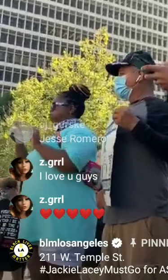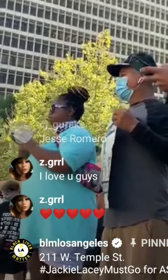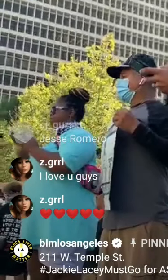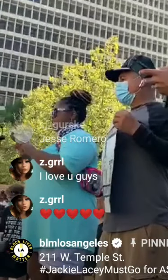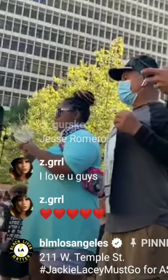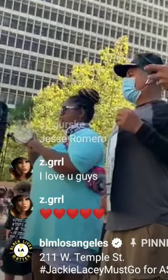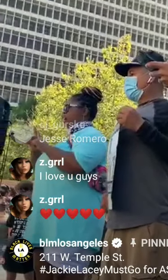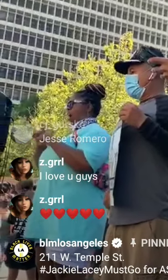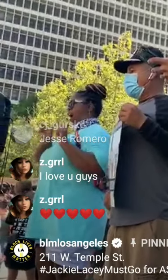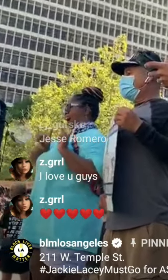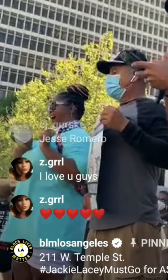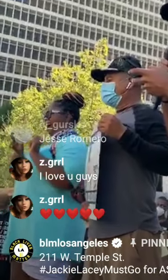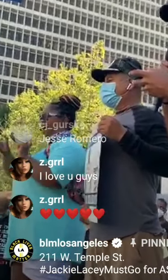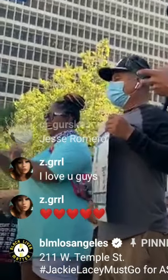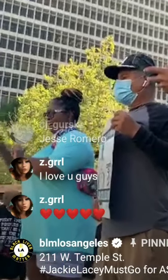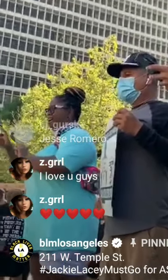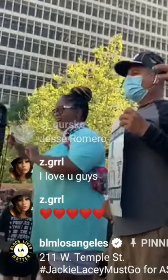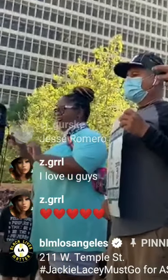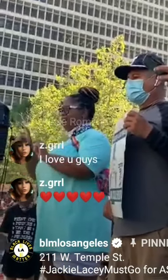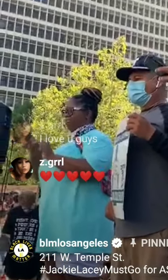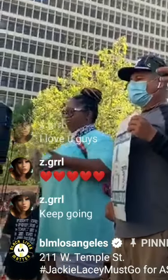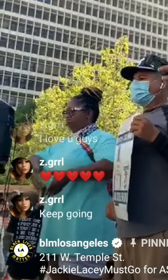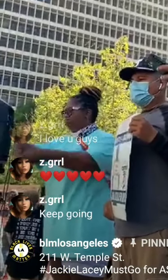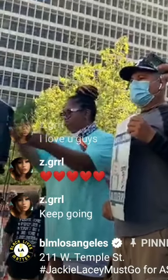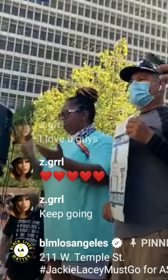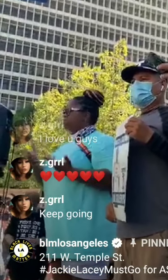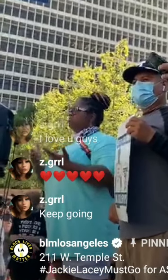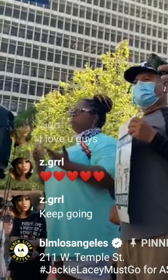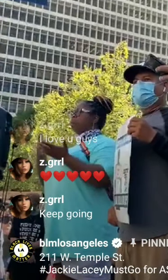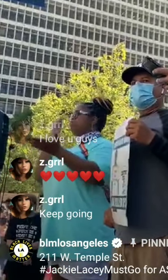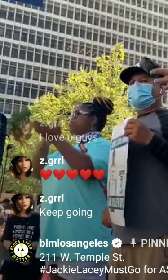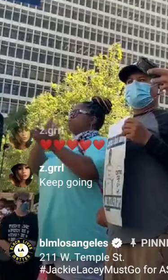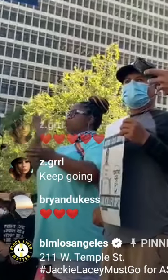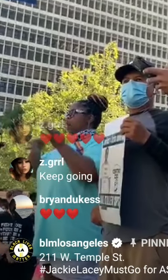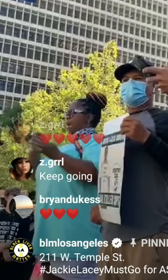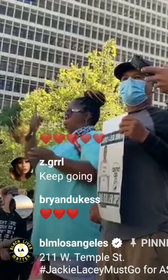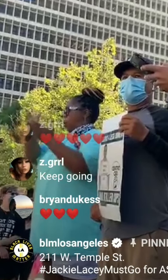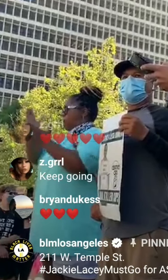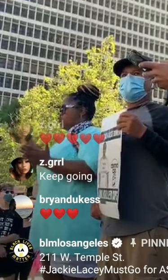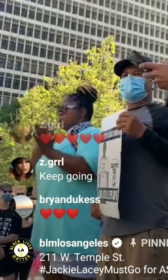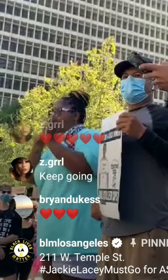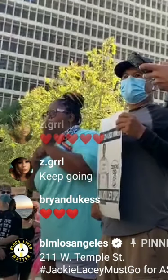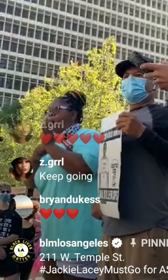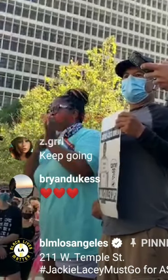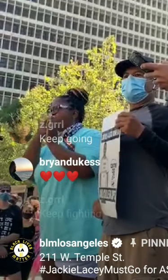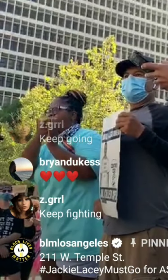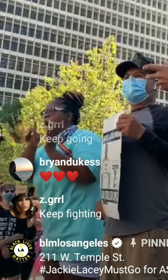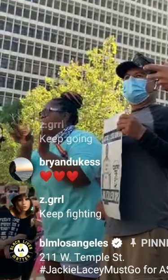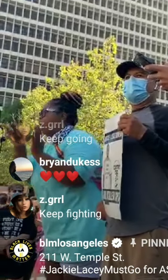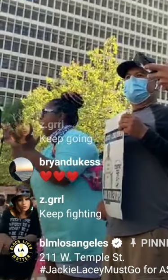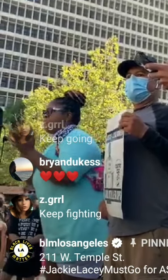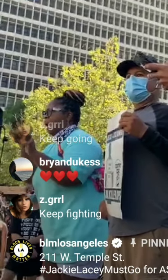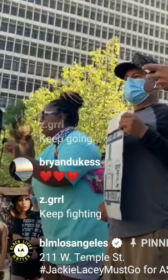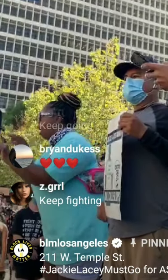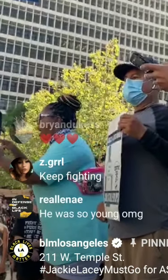Chavez. During the lawsuit trial against LAPD, a witness who saw the entire shooting spoke about how my son had his